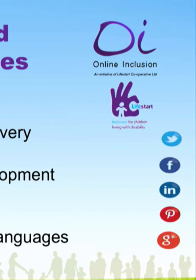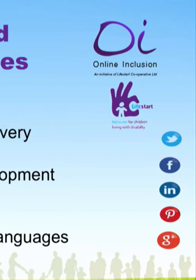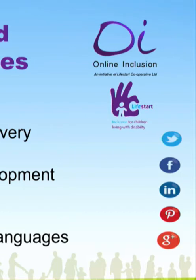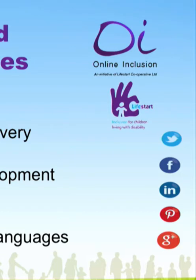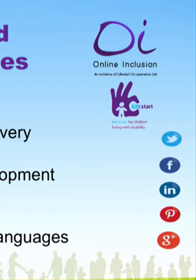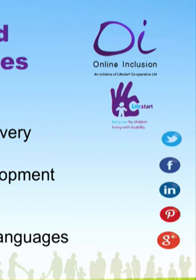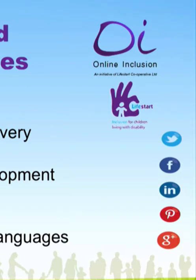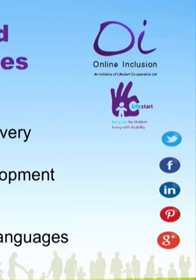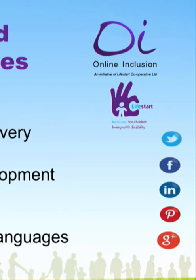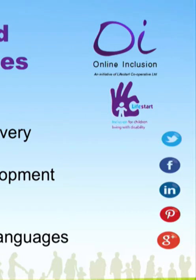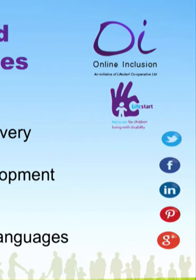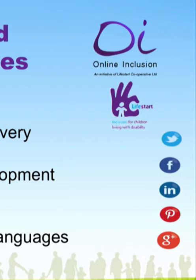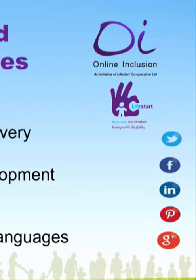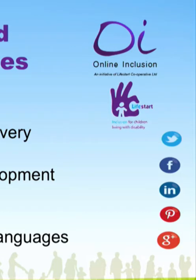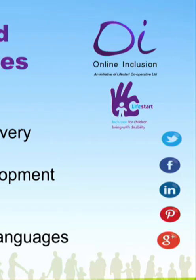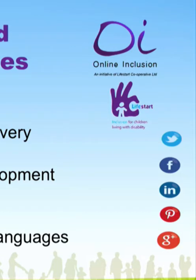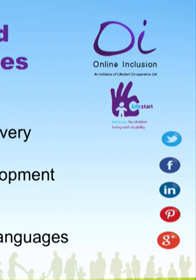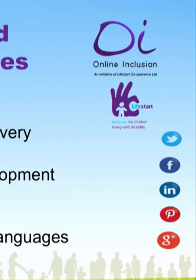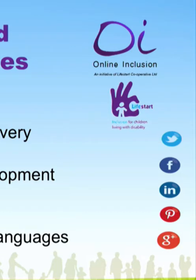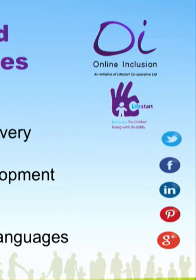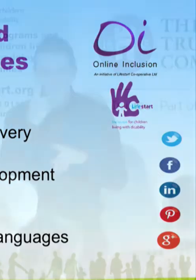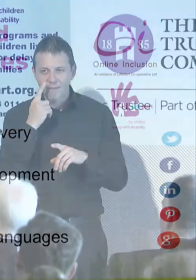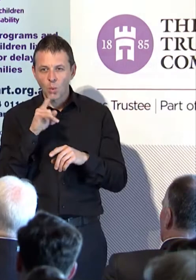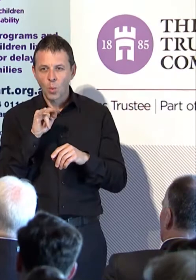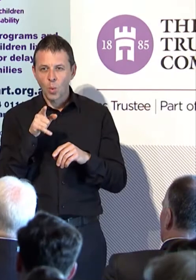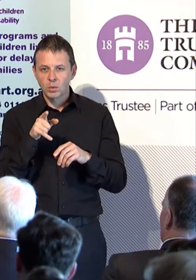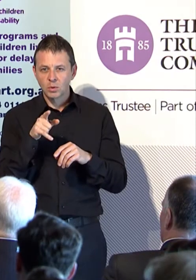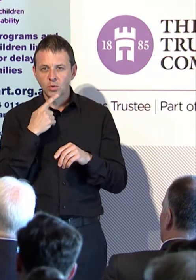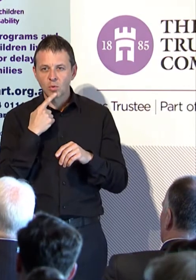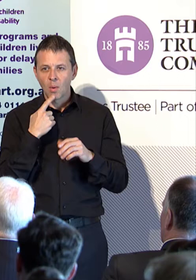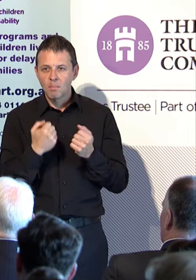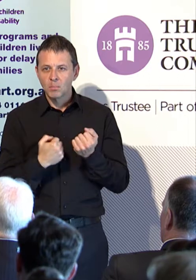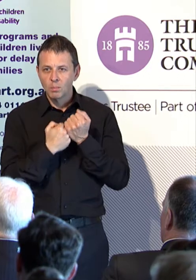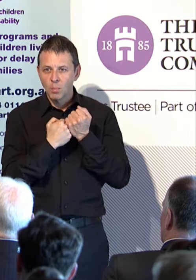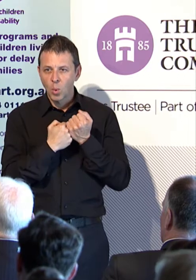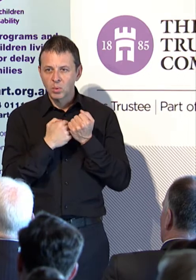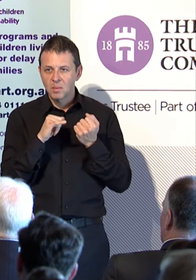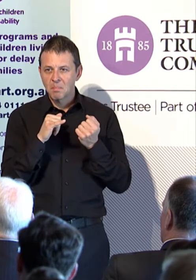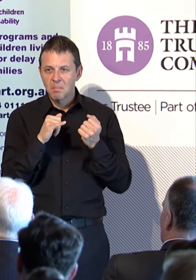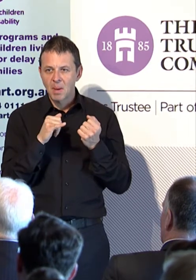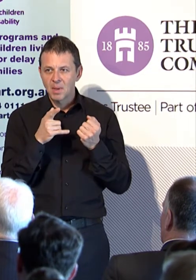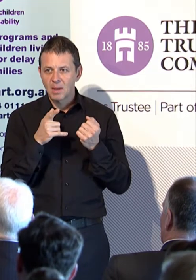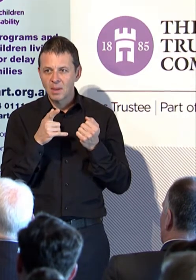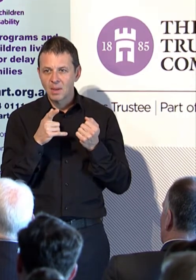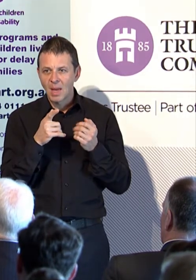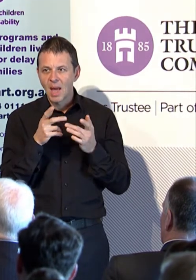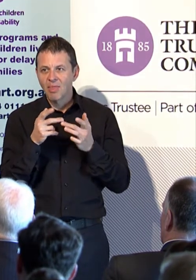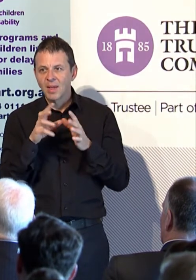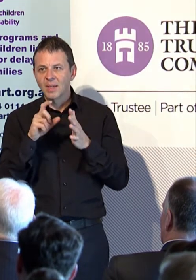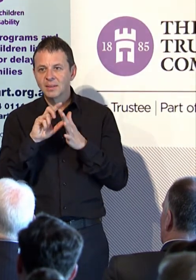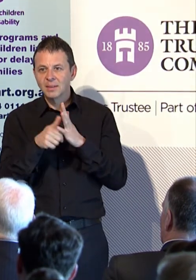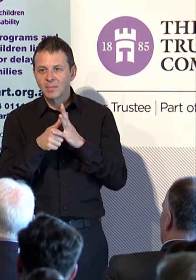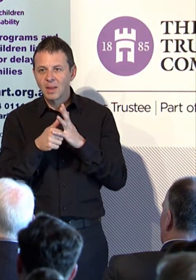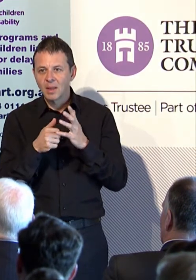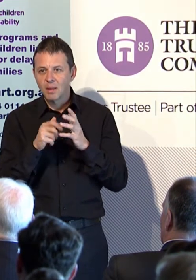actually look at what sort of support that they can receive, whether it's a mainstream service provider, another disability organisation,